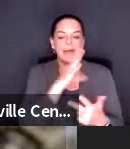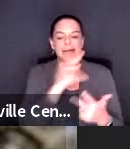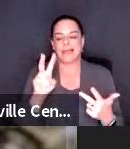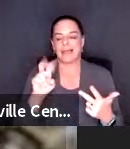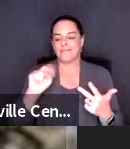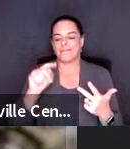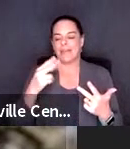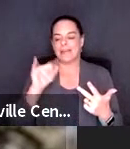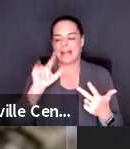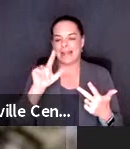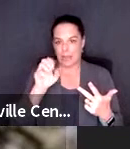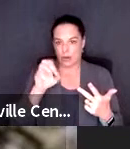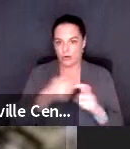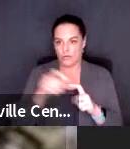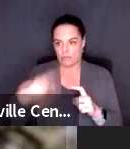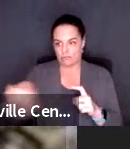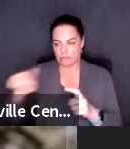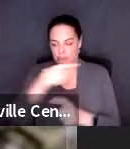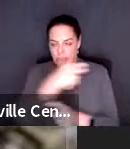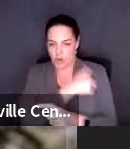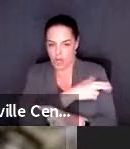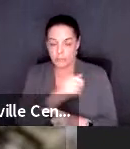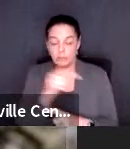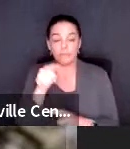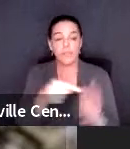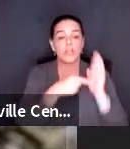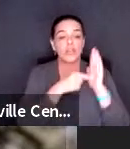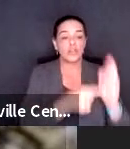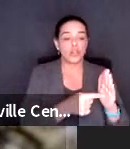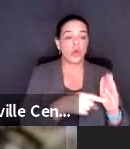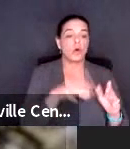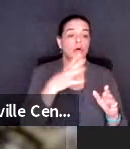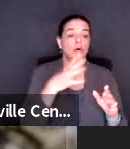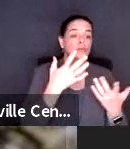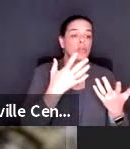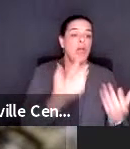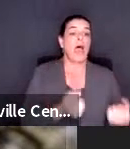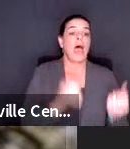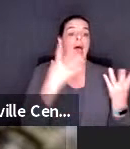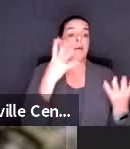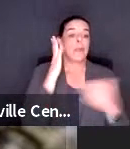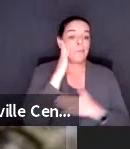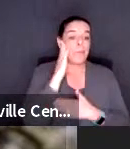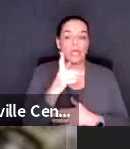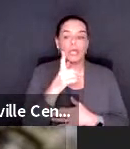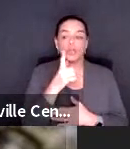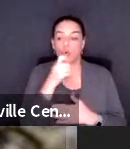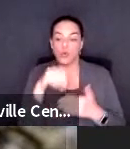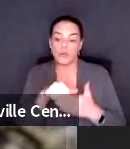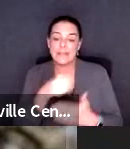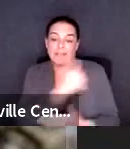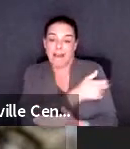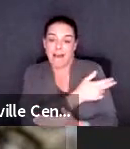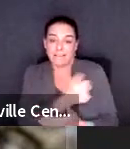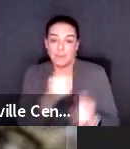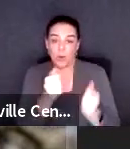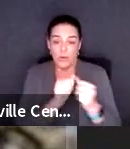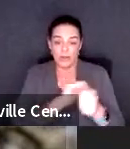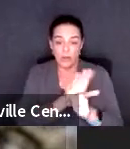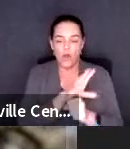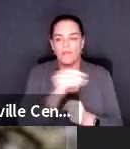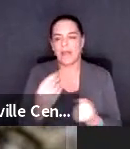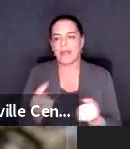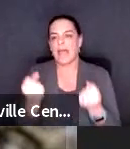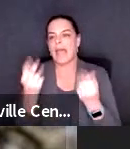capacity for these categories, as well as the COVID positive patients and the patients with pending test results in the hospital. These data are gathered